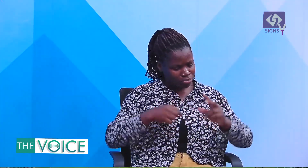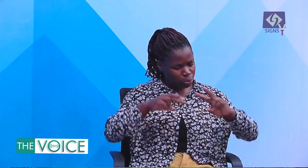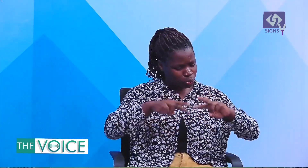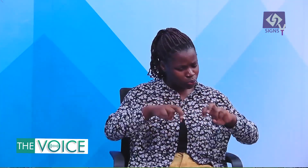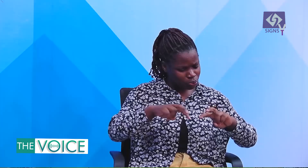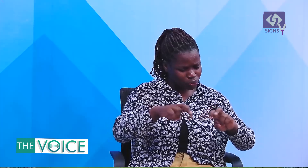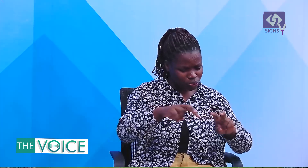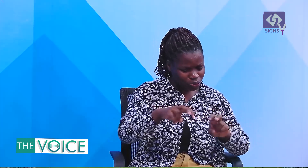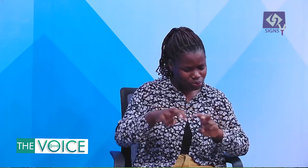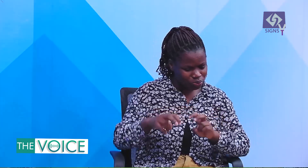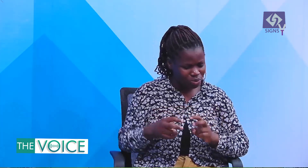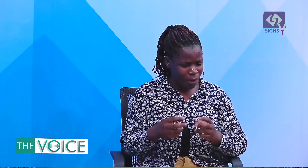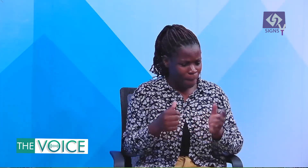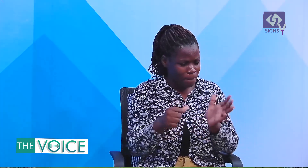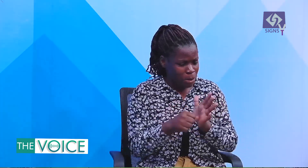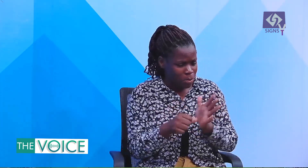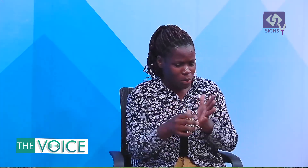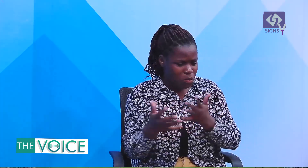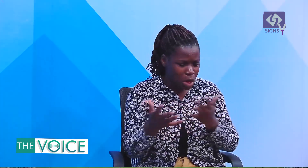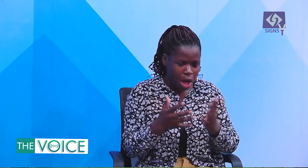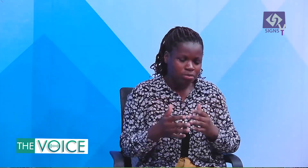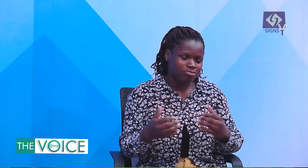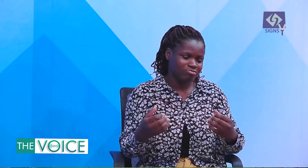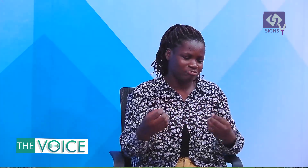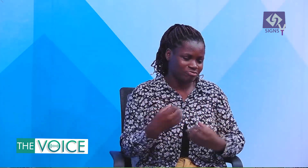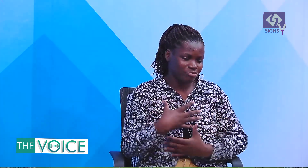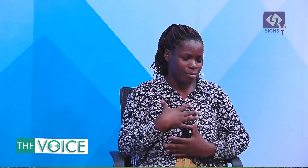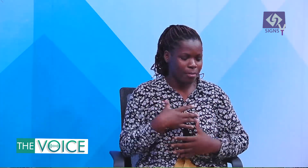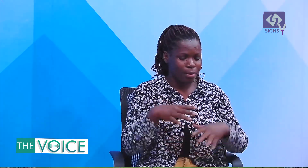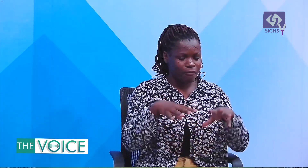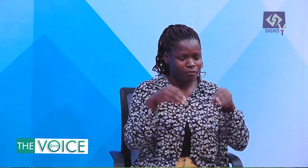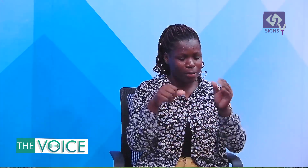I was welcomed so well in Migori County, and I started to find my way.